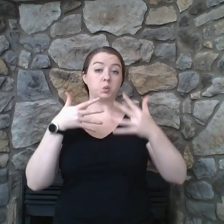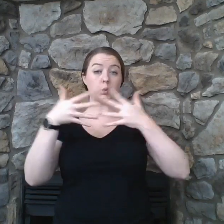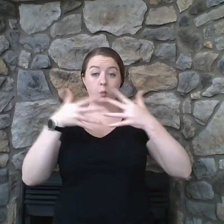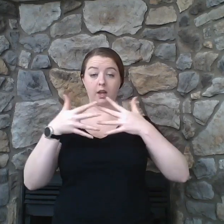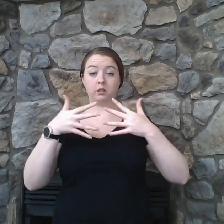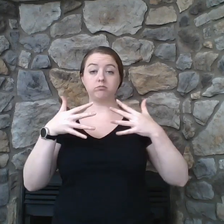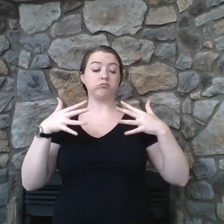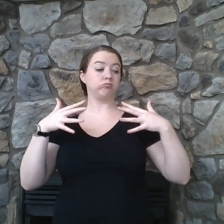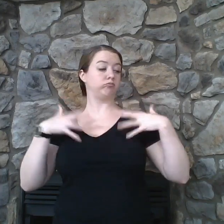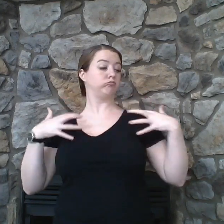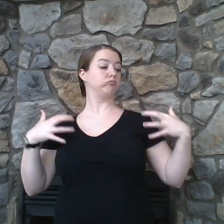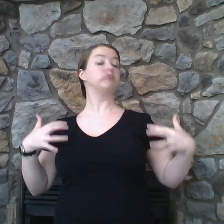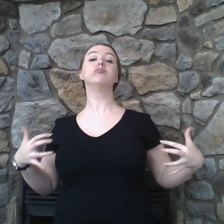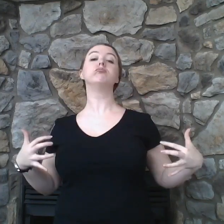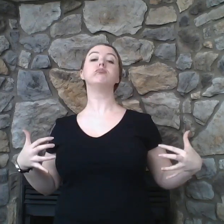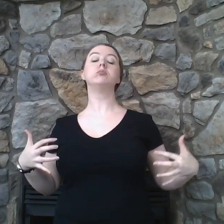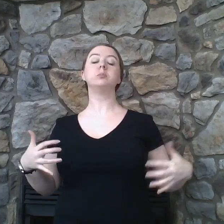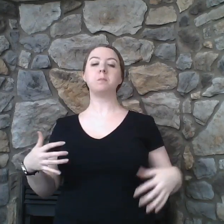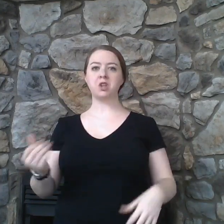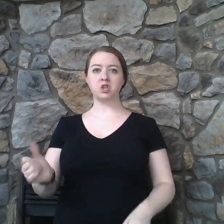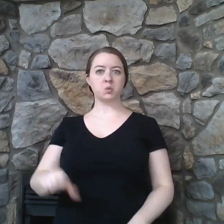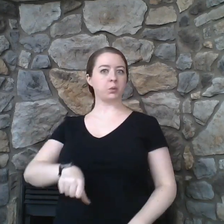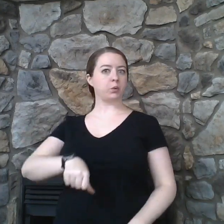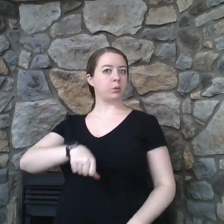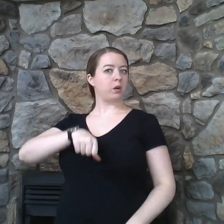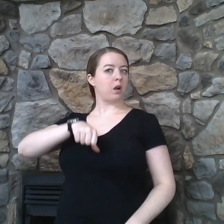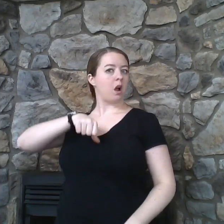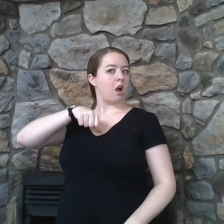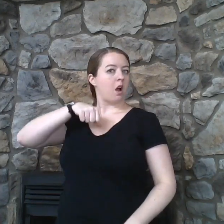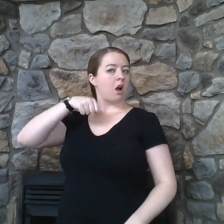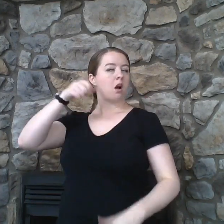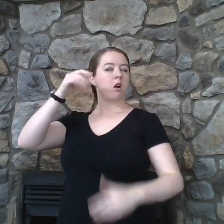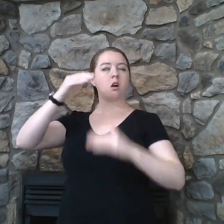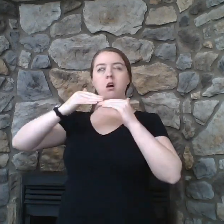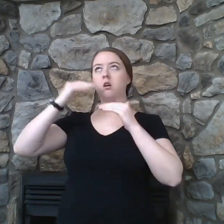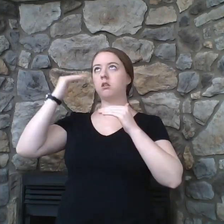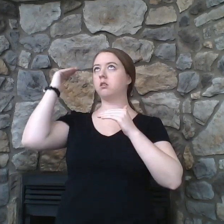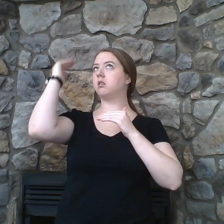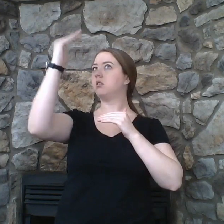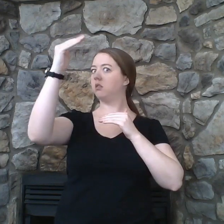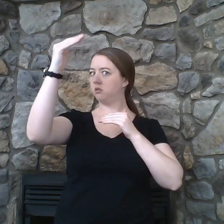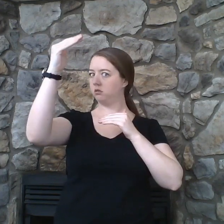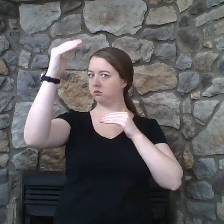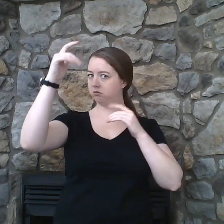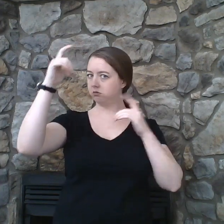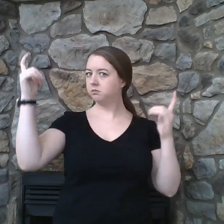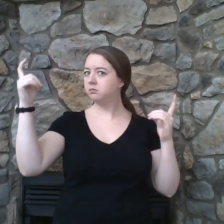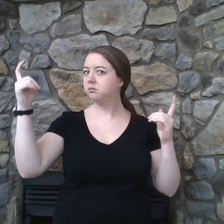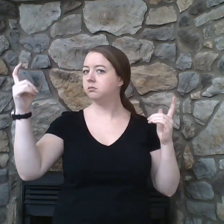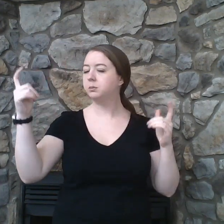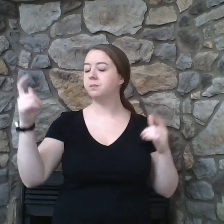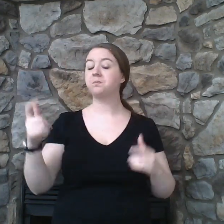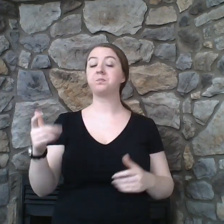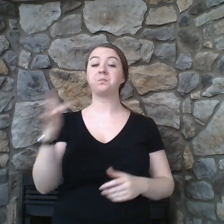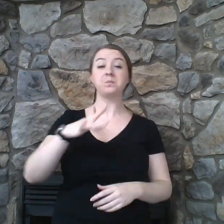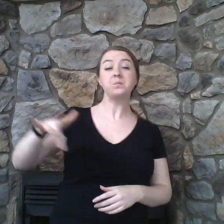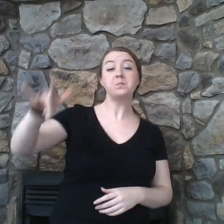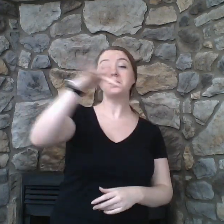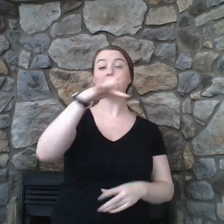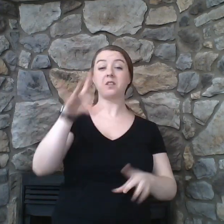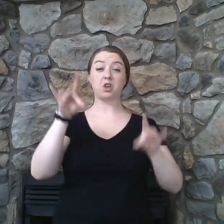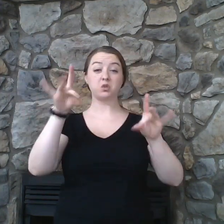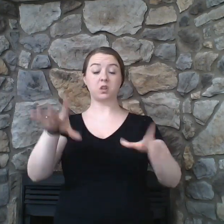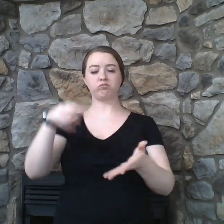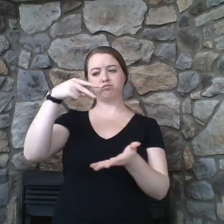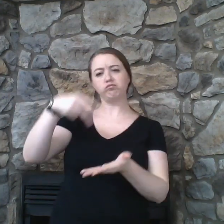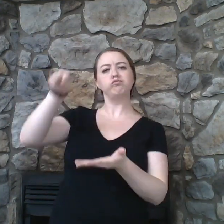was gray, and he was woolly, and his pride was inordinate. He danced on